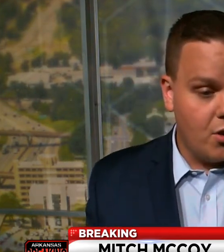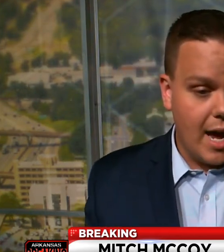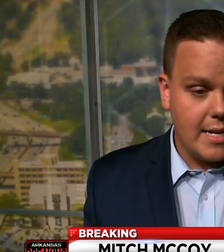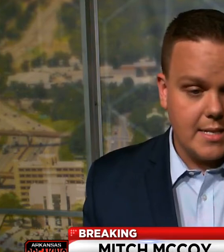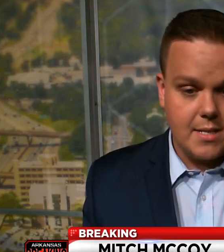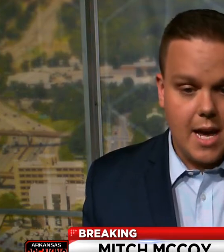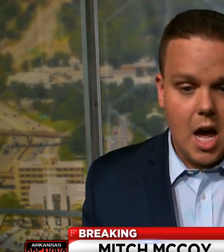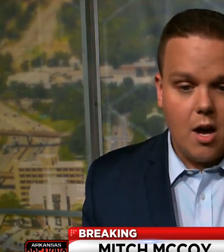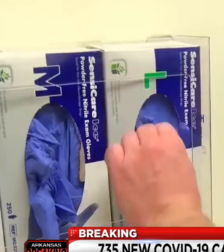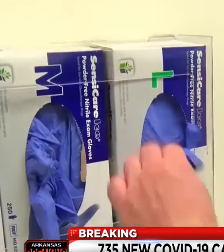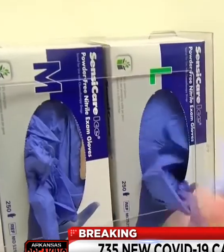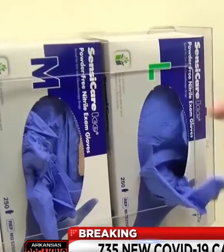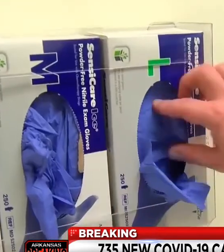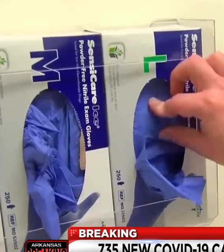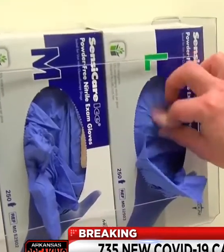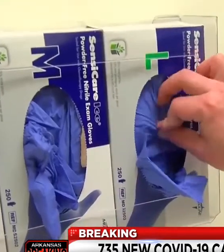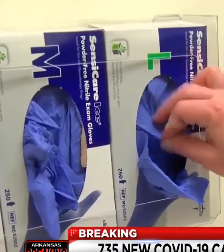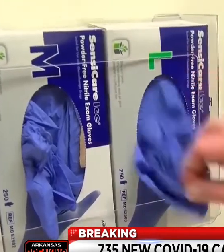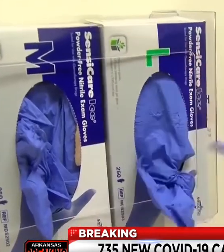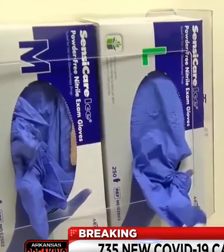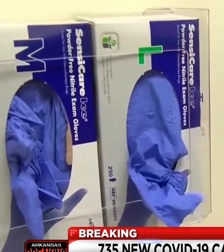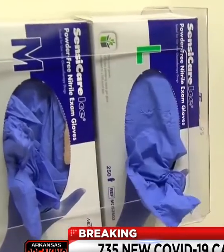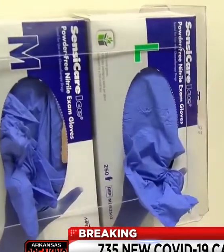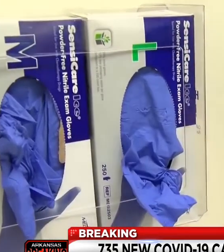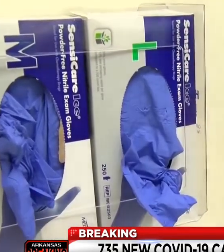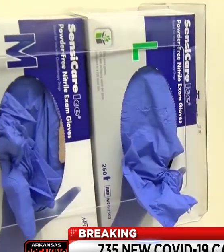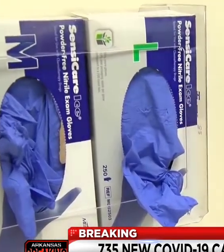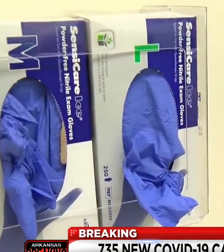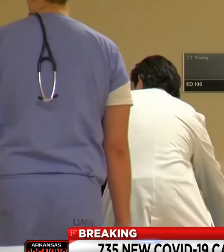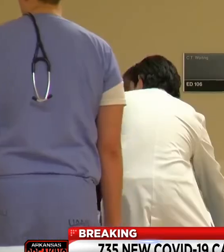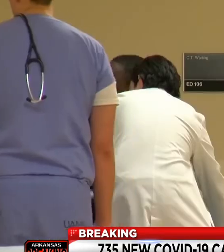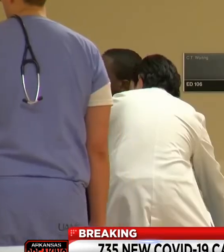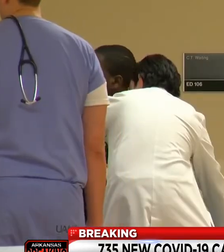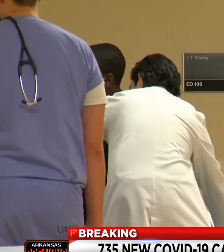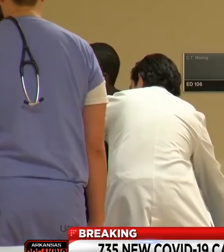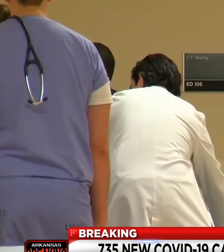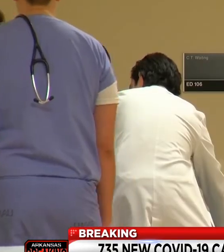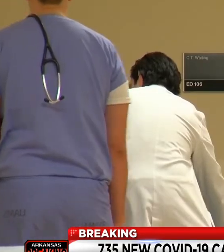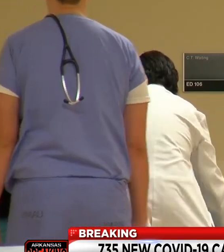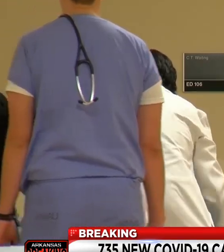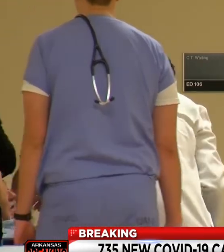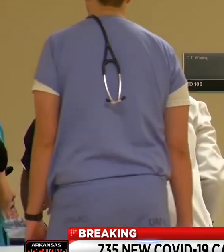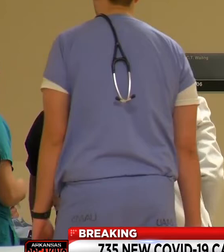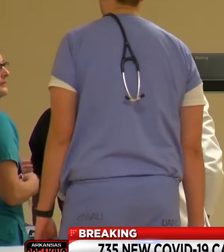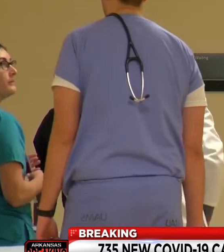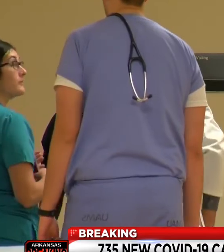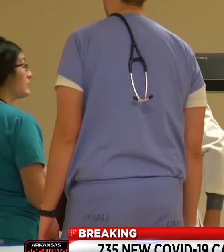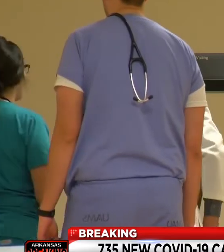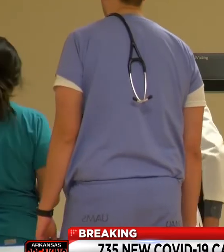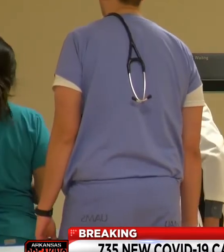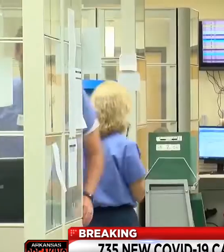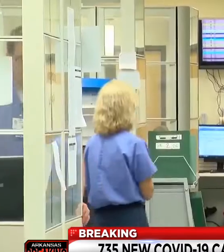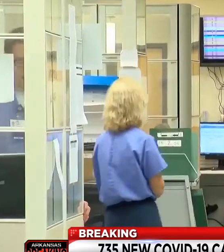735 new cases of COVID-19 being reported in the last 24 hours. That brings a total